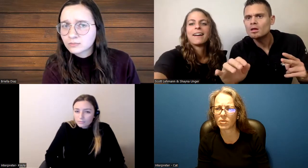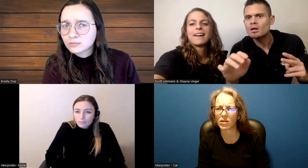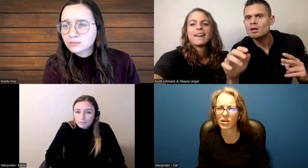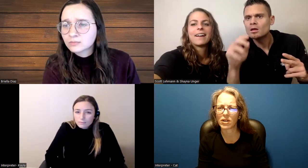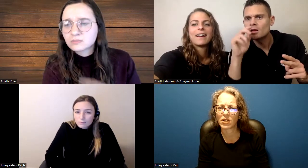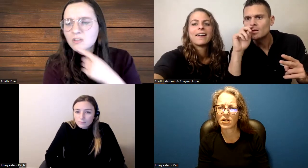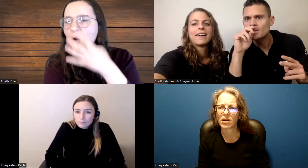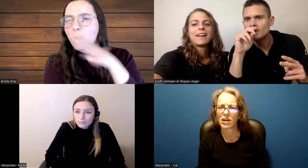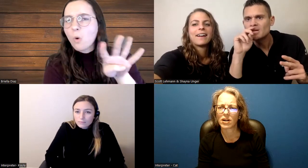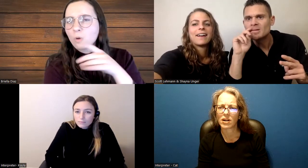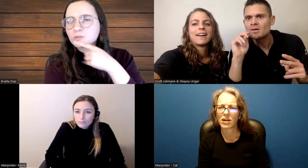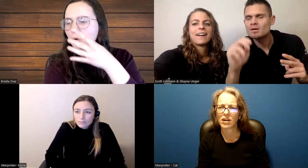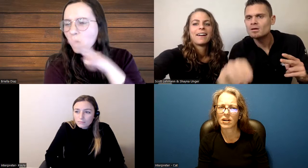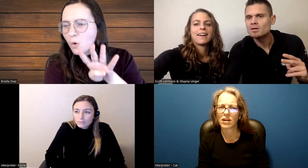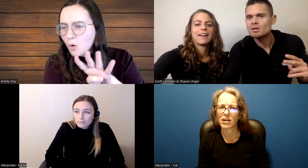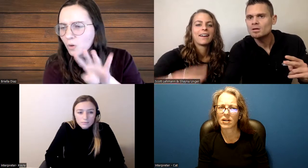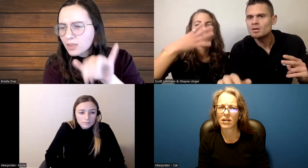Oh.